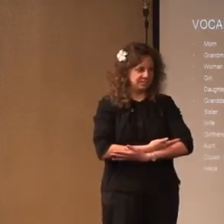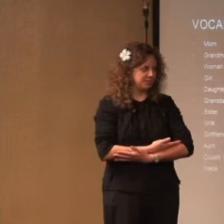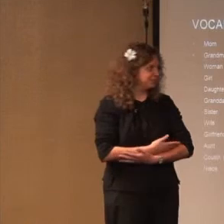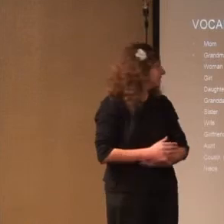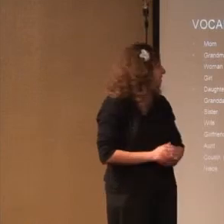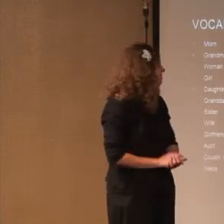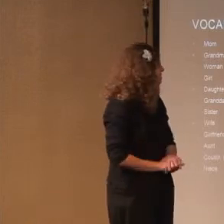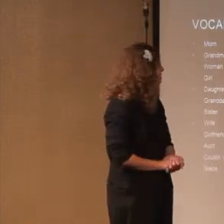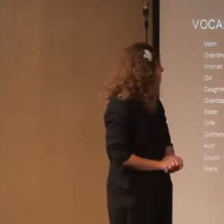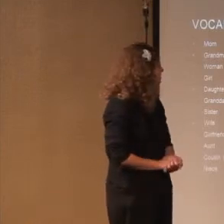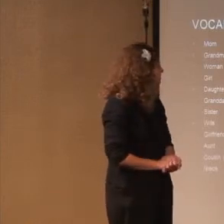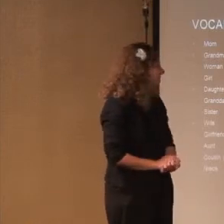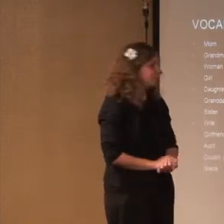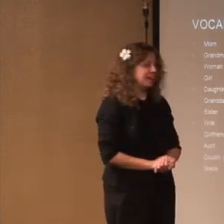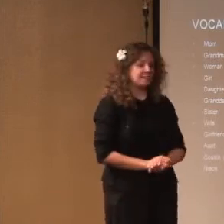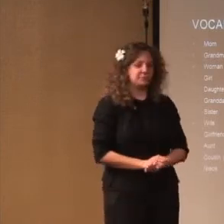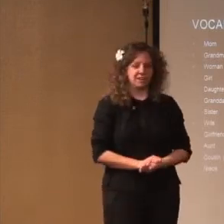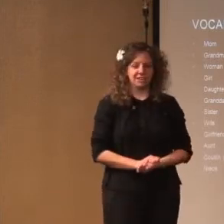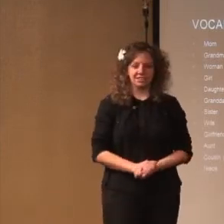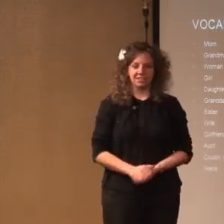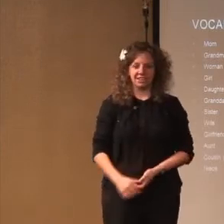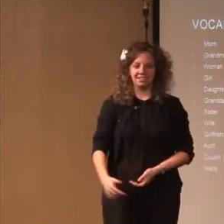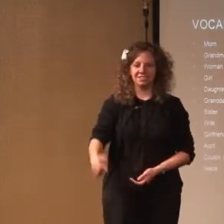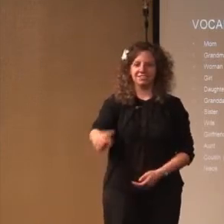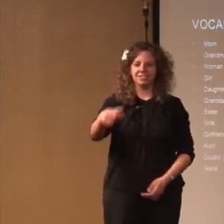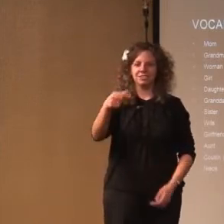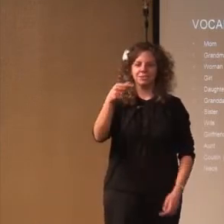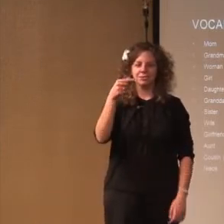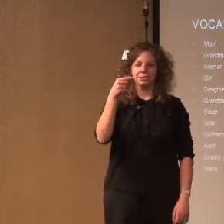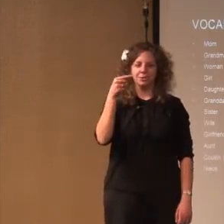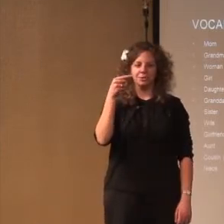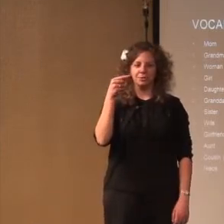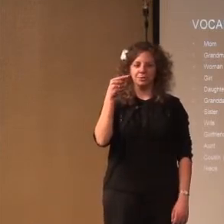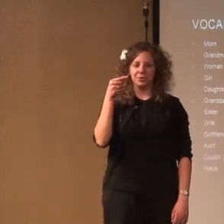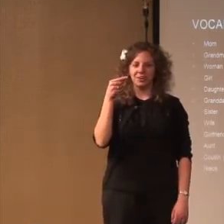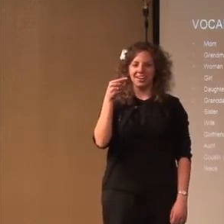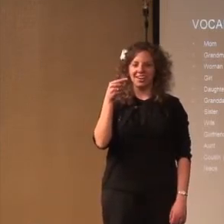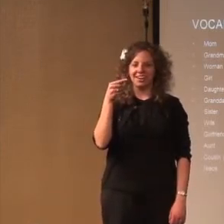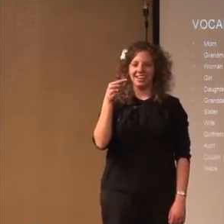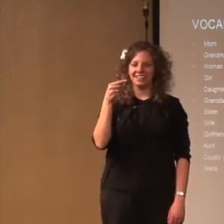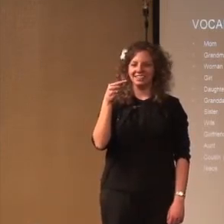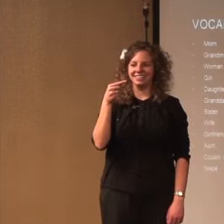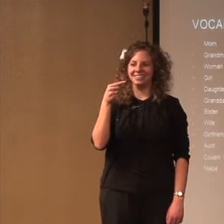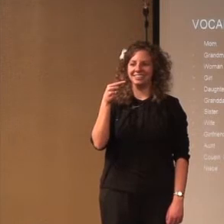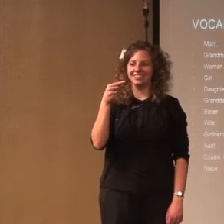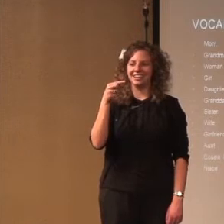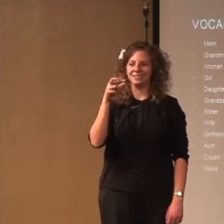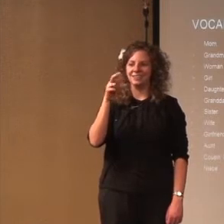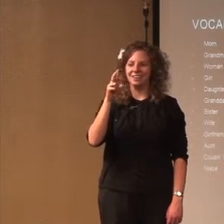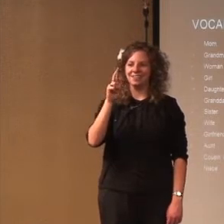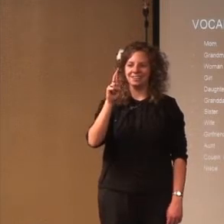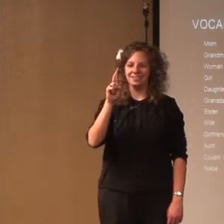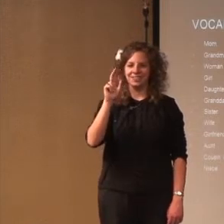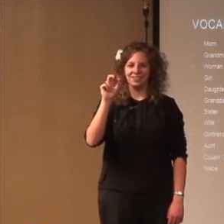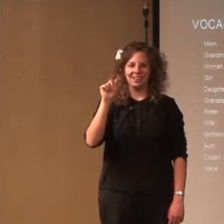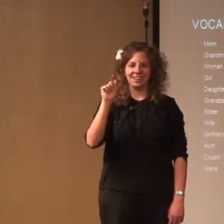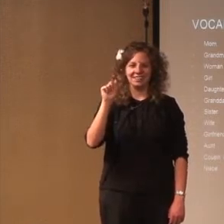Down to son. And we have grandson. So grand. You guys spell that one? Grand.